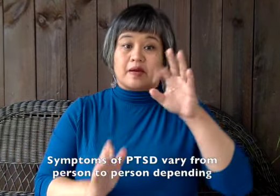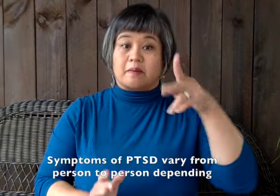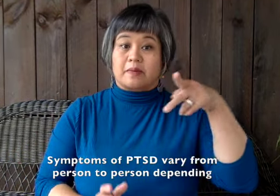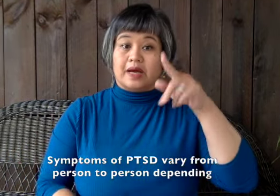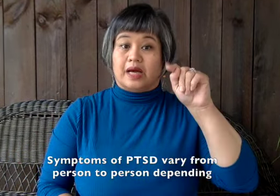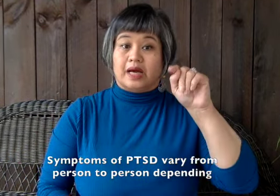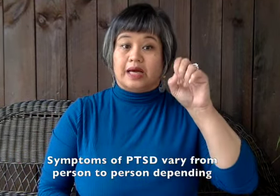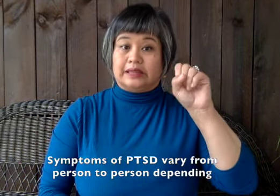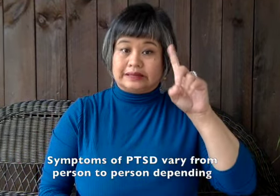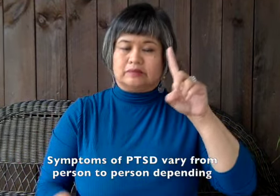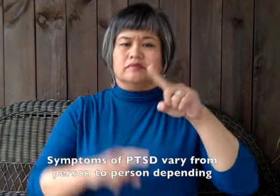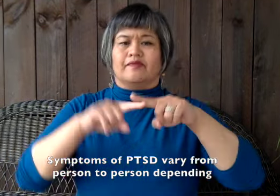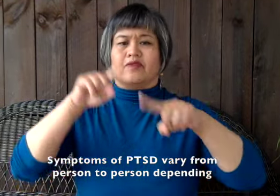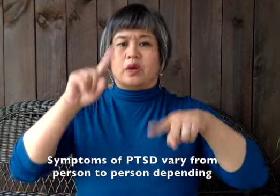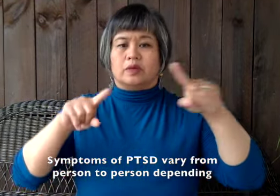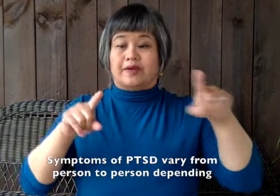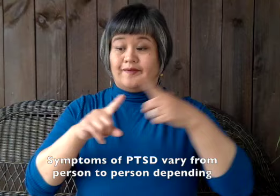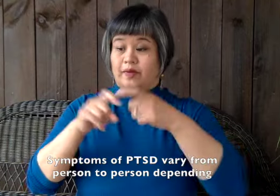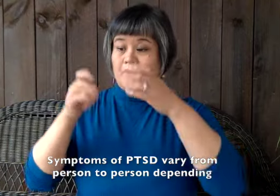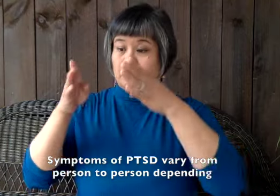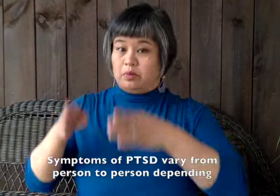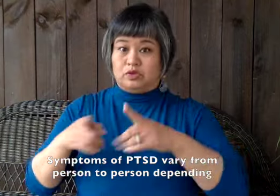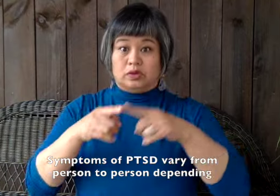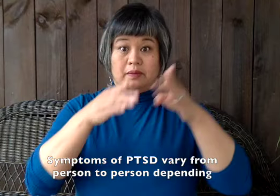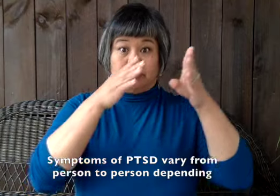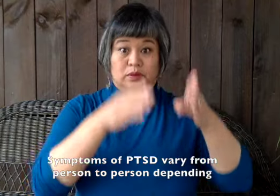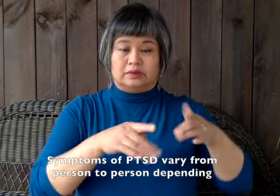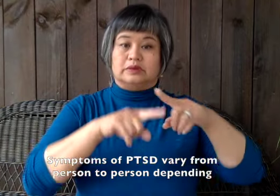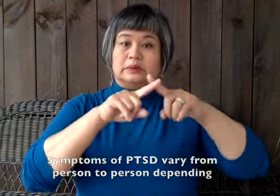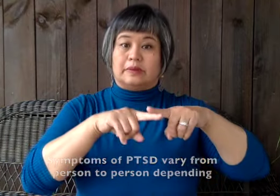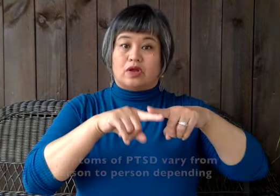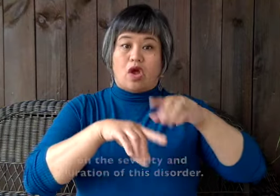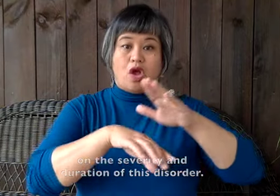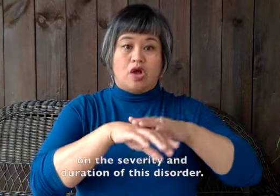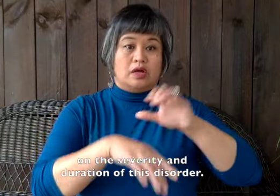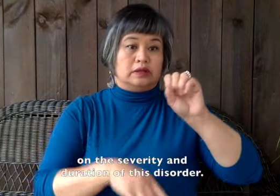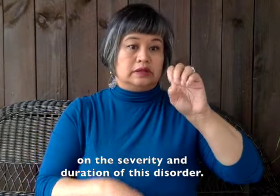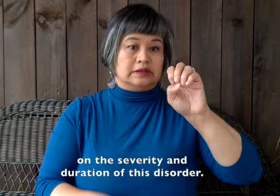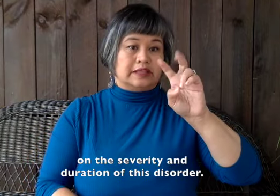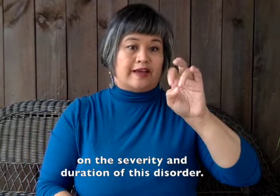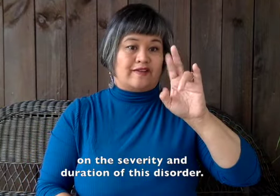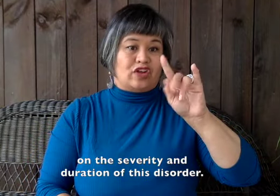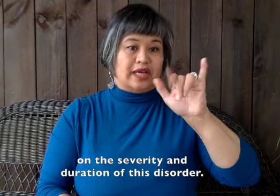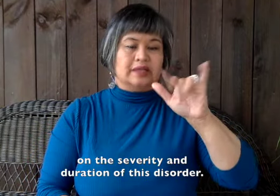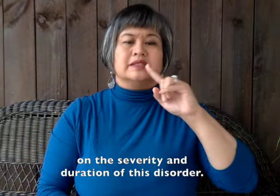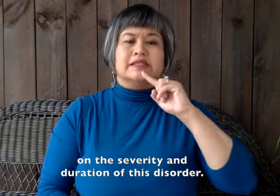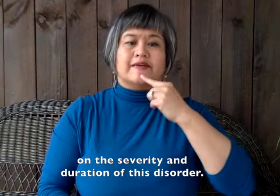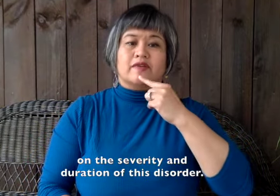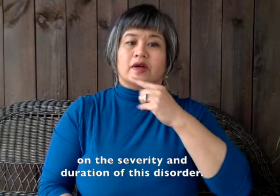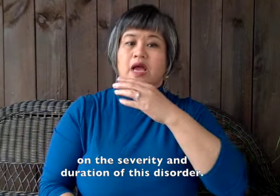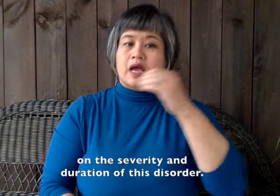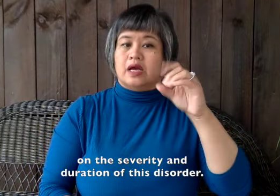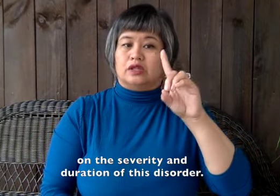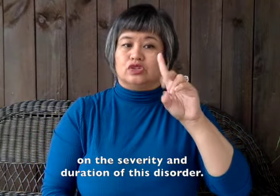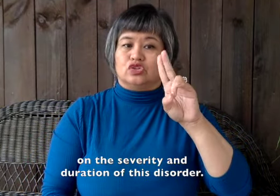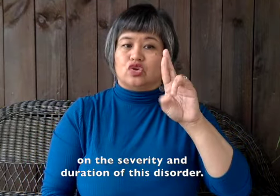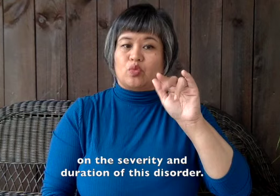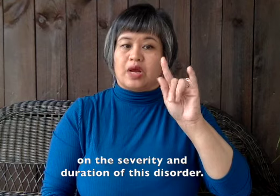Symptoms of PTSD vary from person to person, depending on the severity and duration of